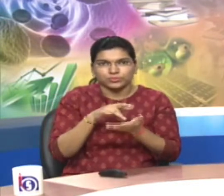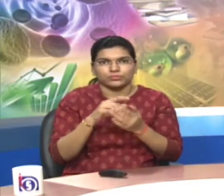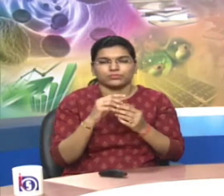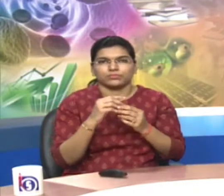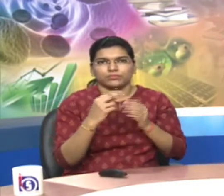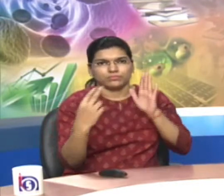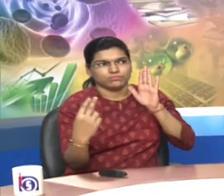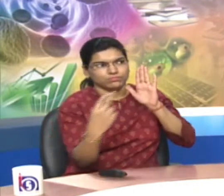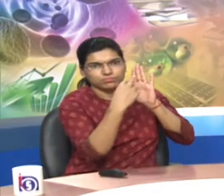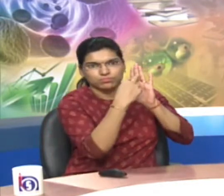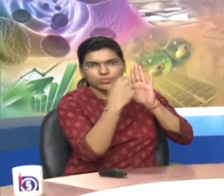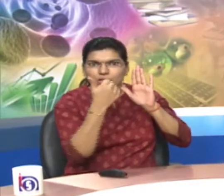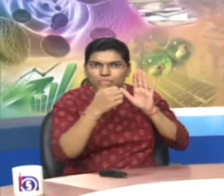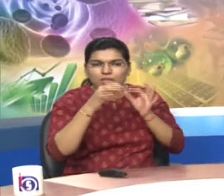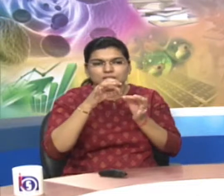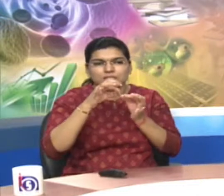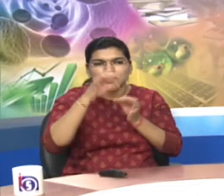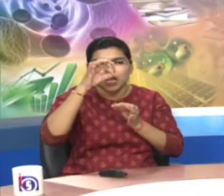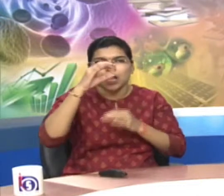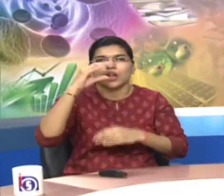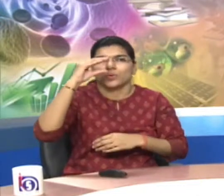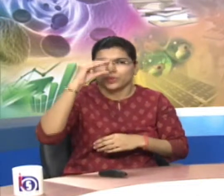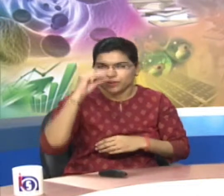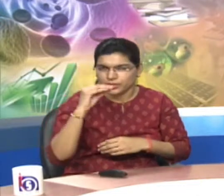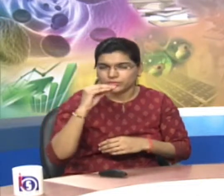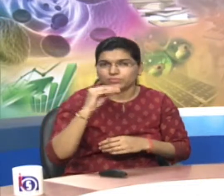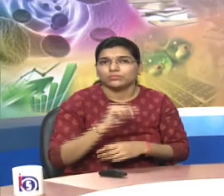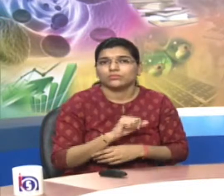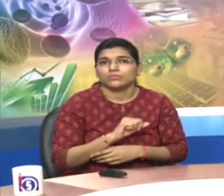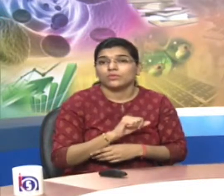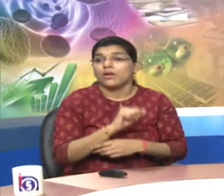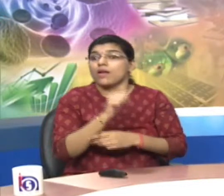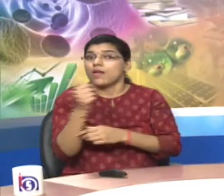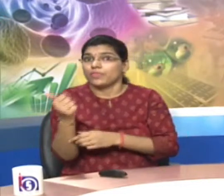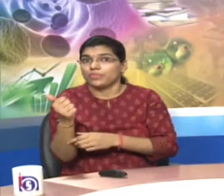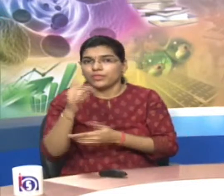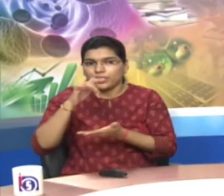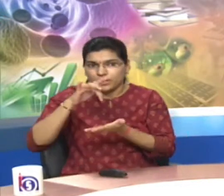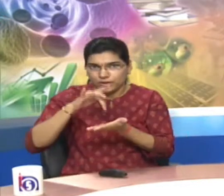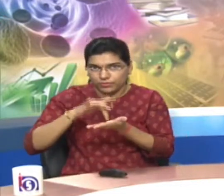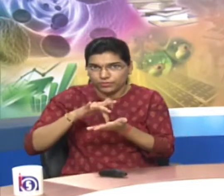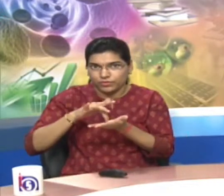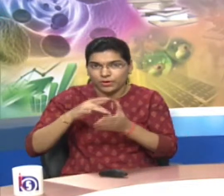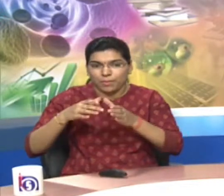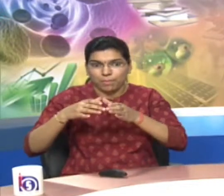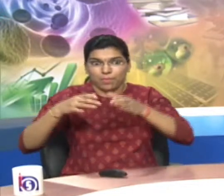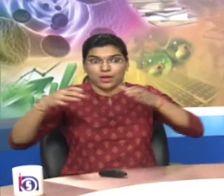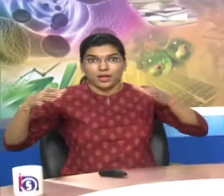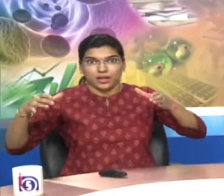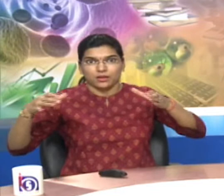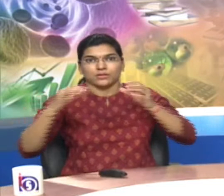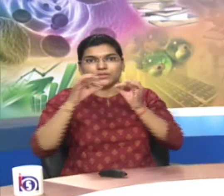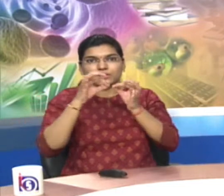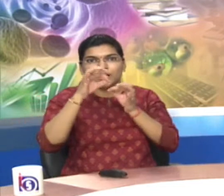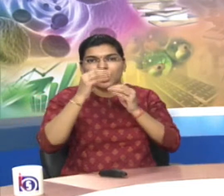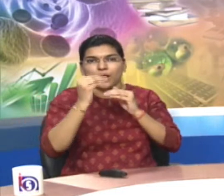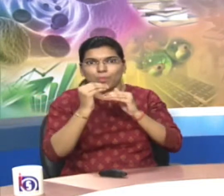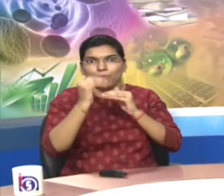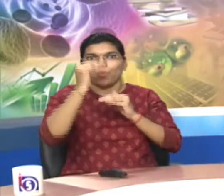you can make the changes in the size. You can decrease the size and you can increase the